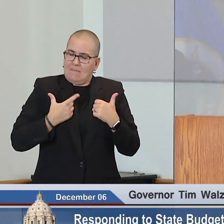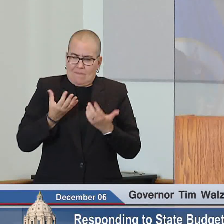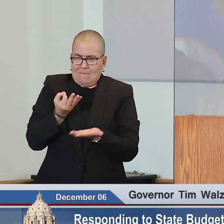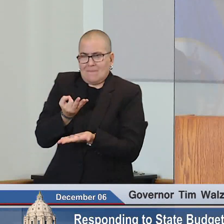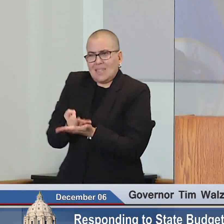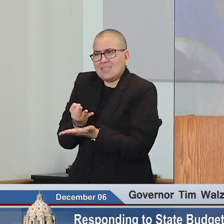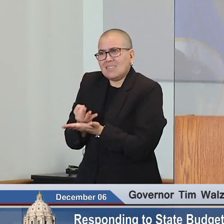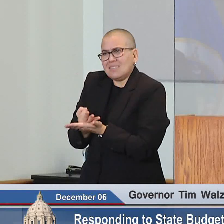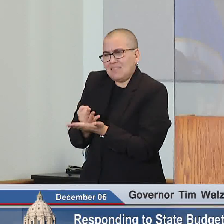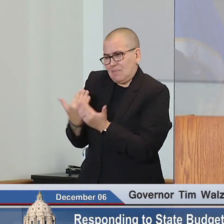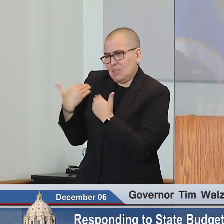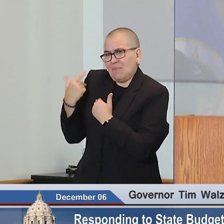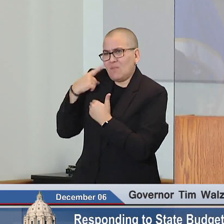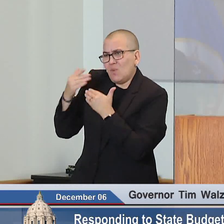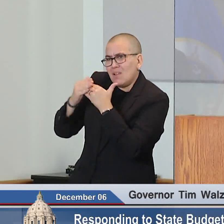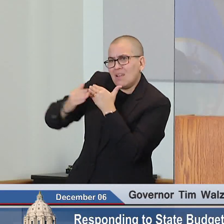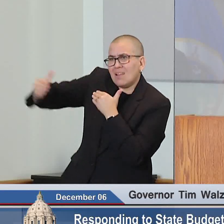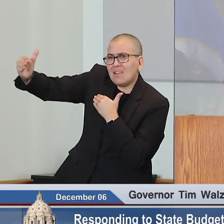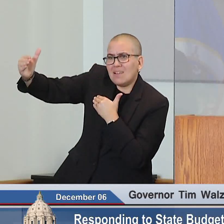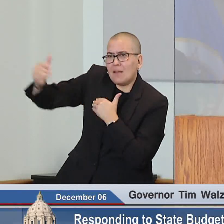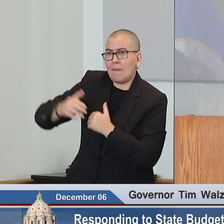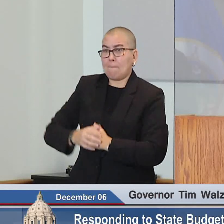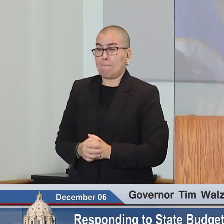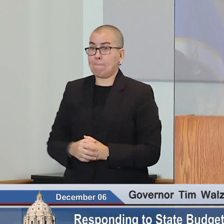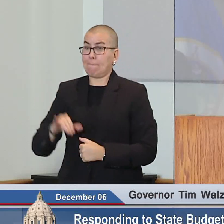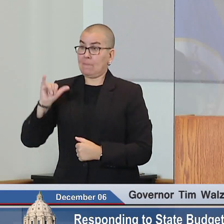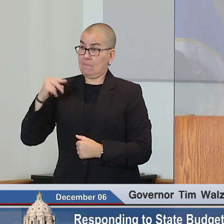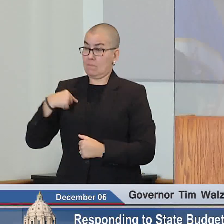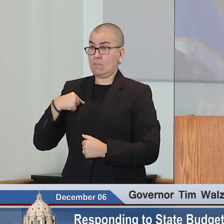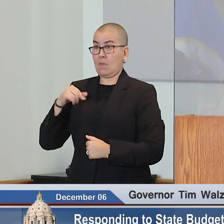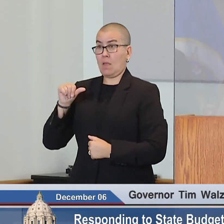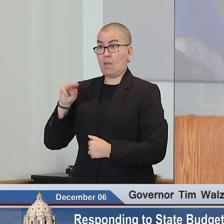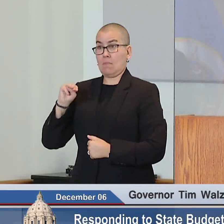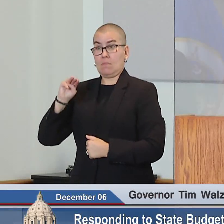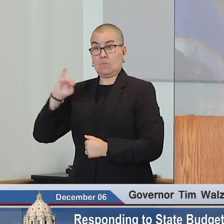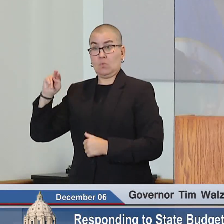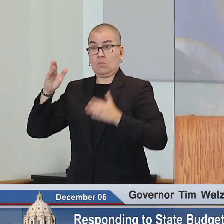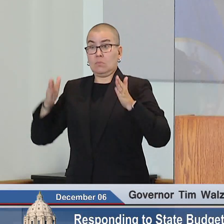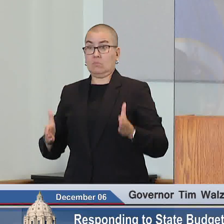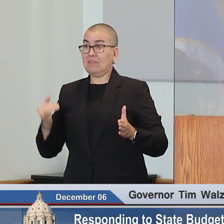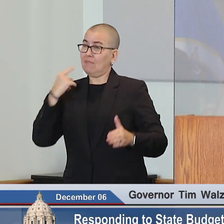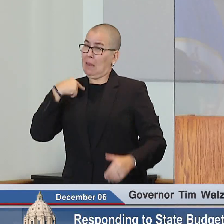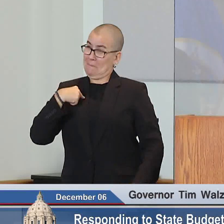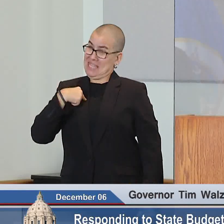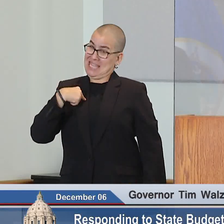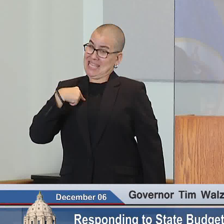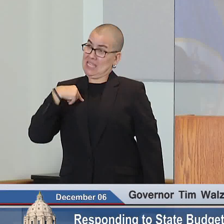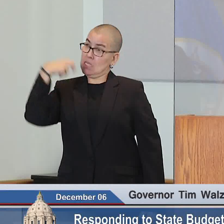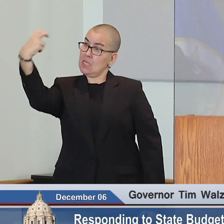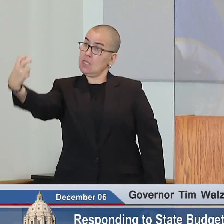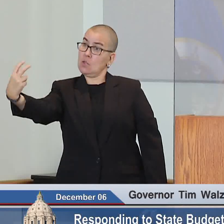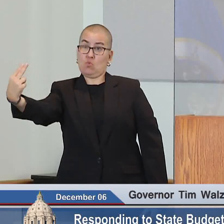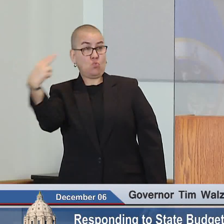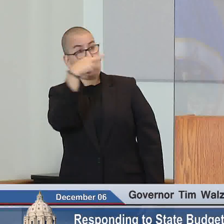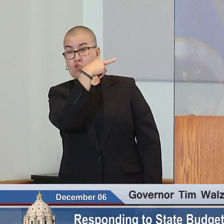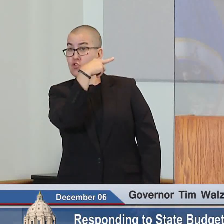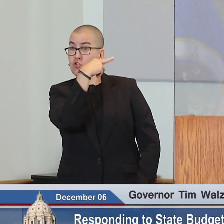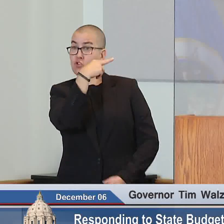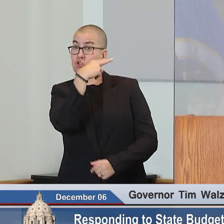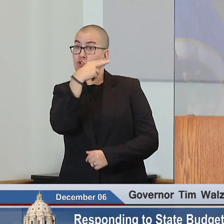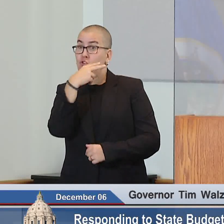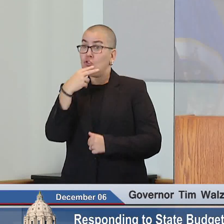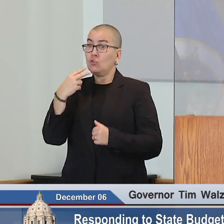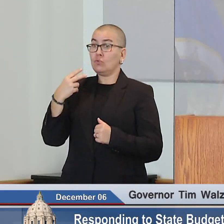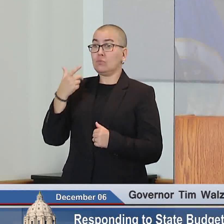were a Minnesota, someone sitting out there looking at what this is, my expectations is